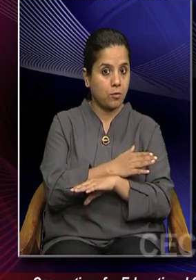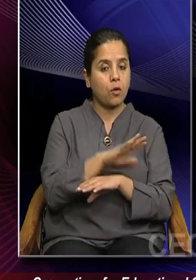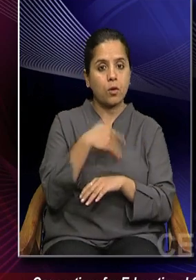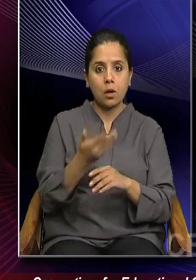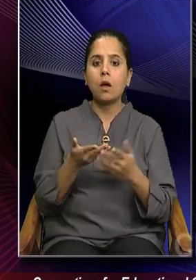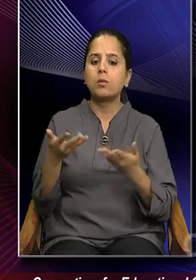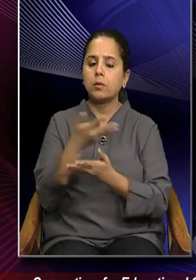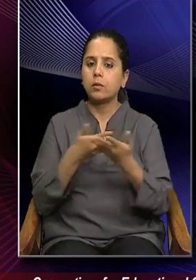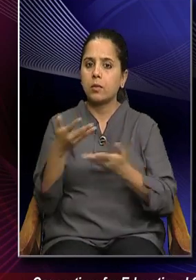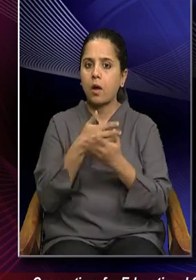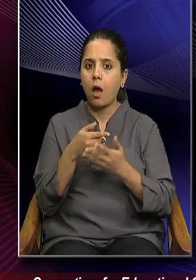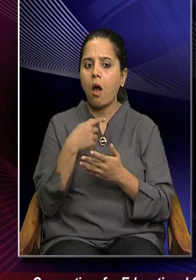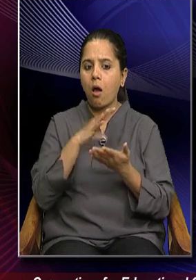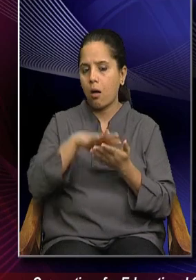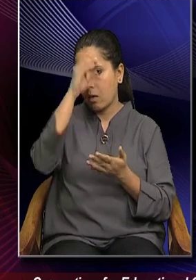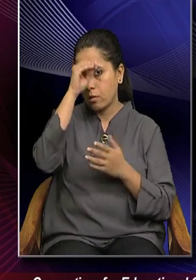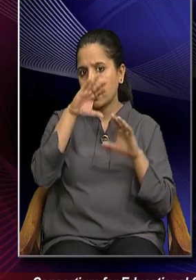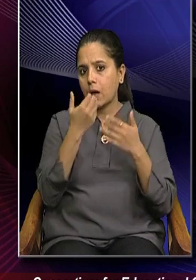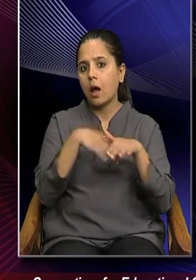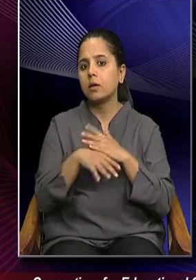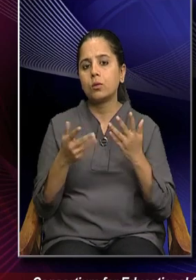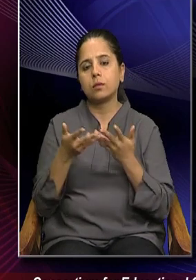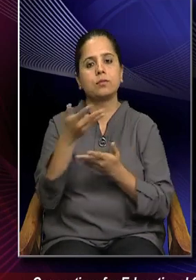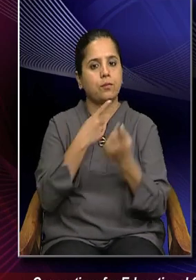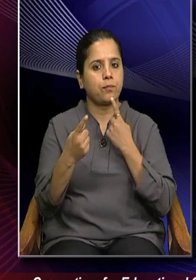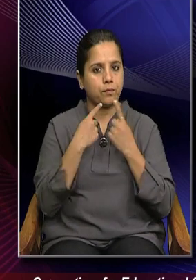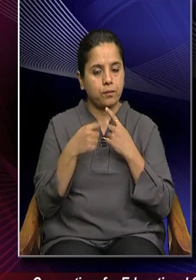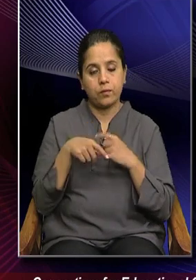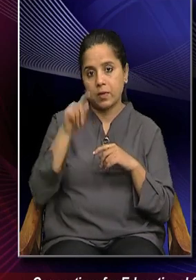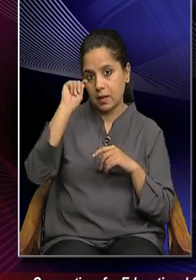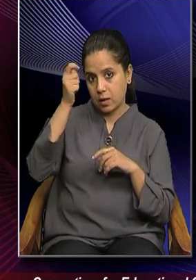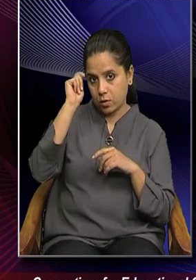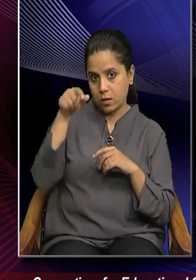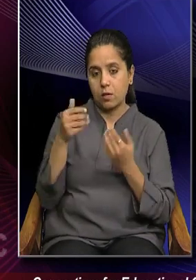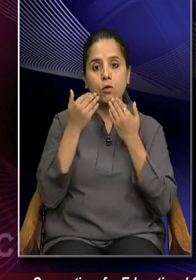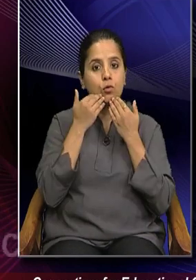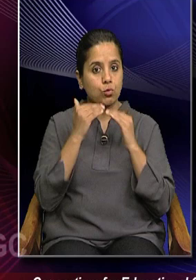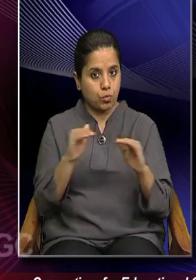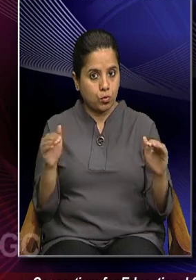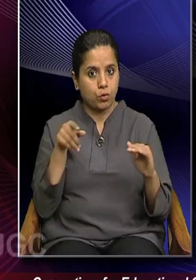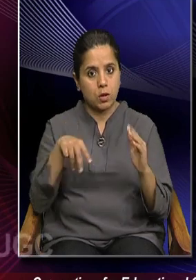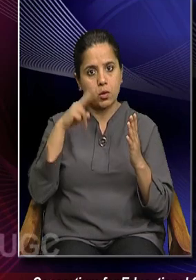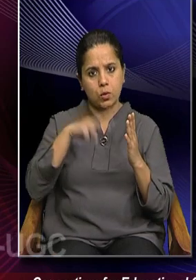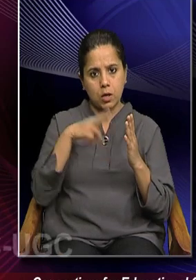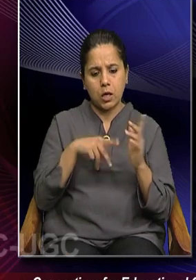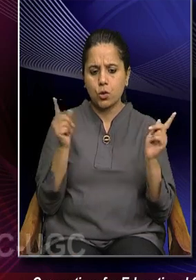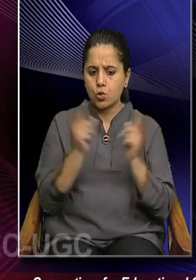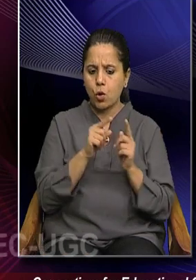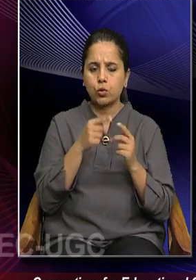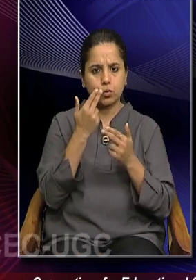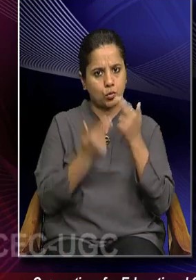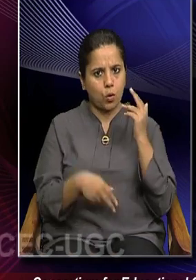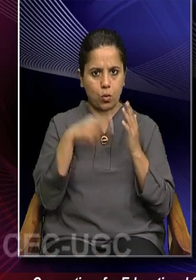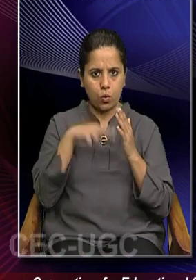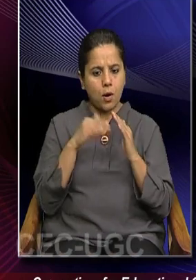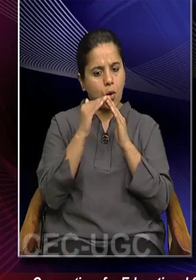discuss the key takeaways in the class. The English students read a short story